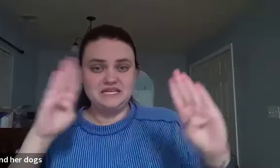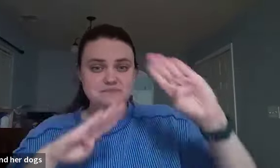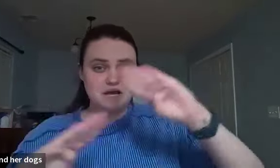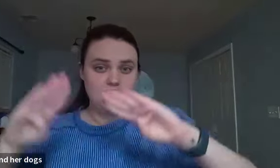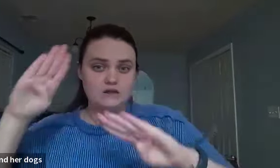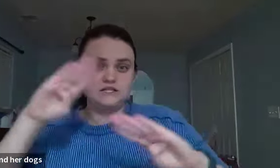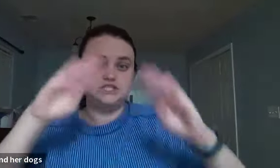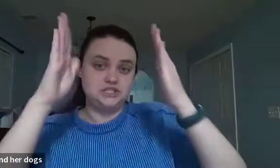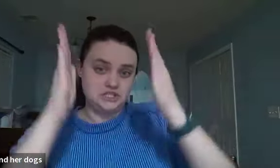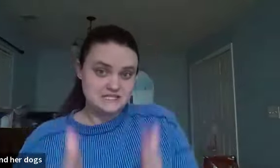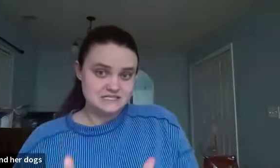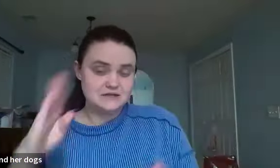B's, biologist,